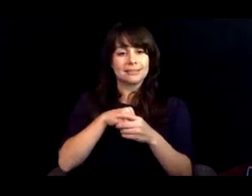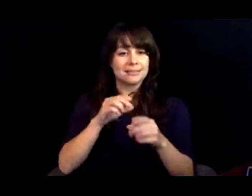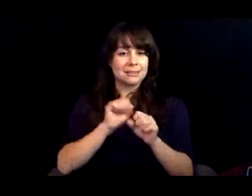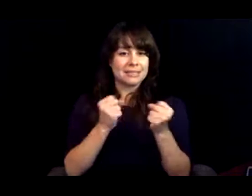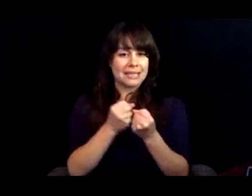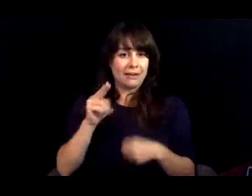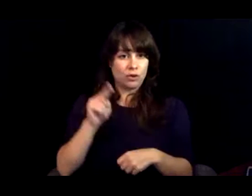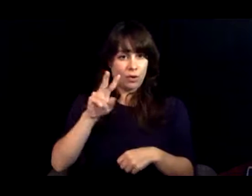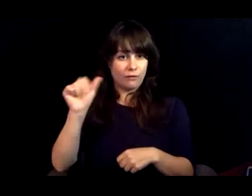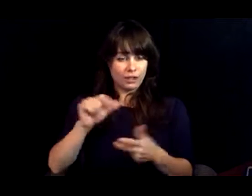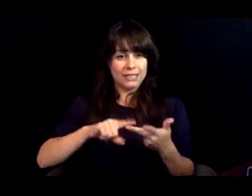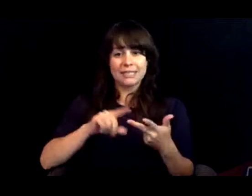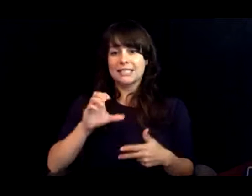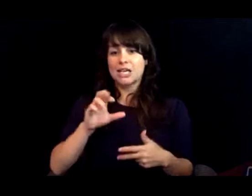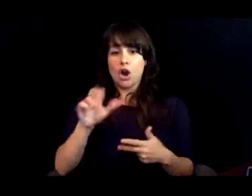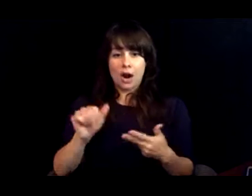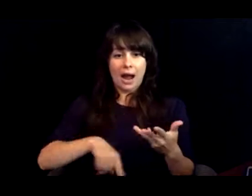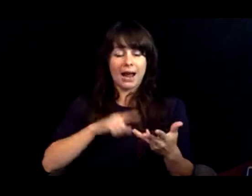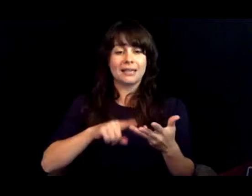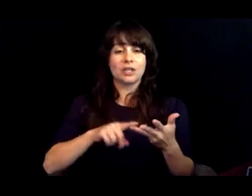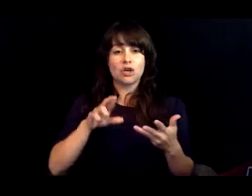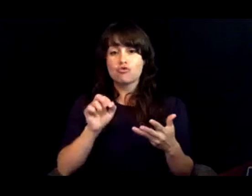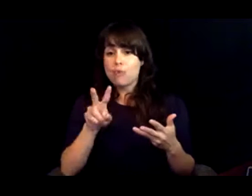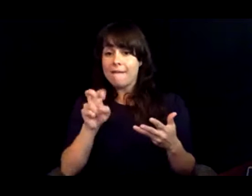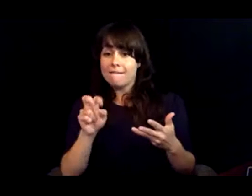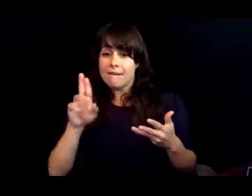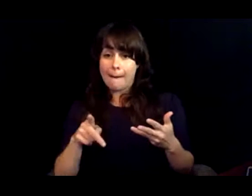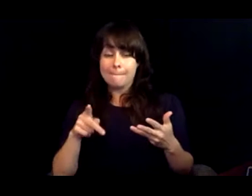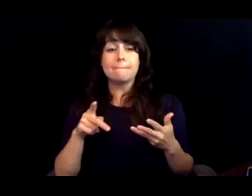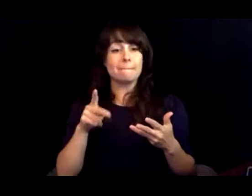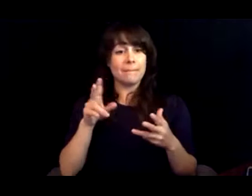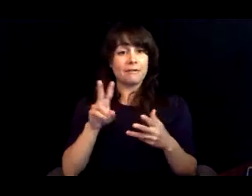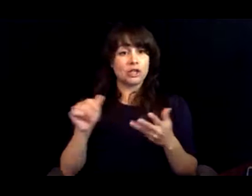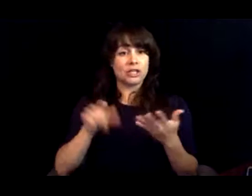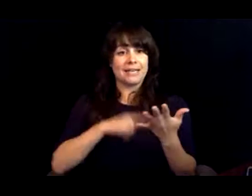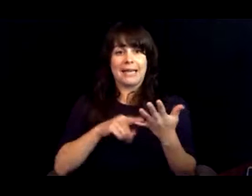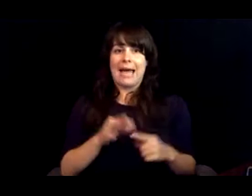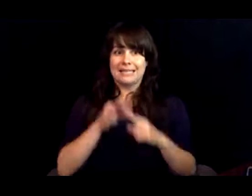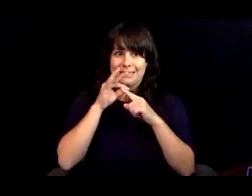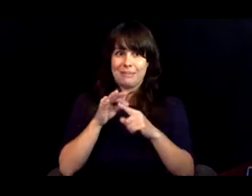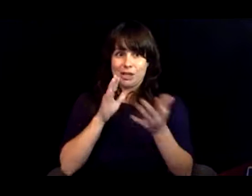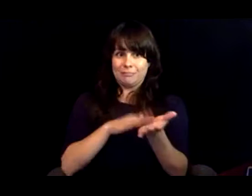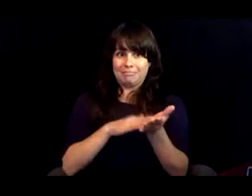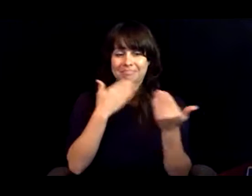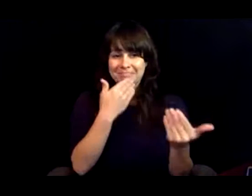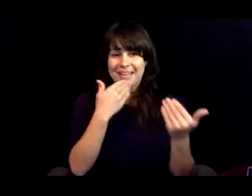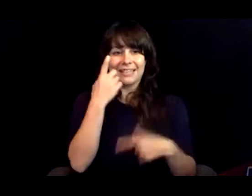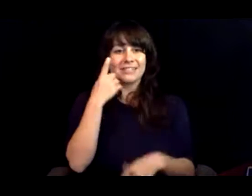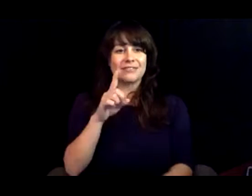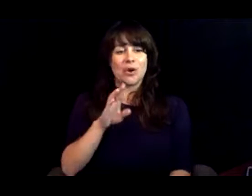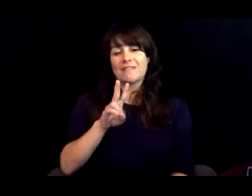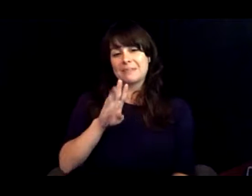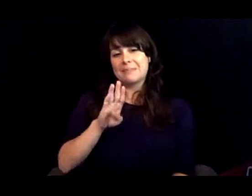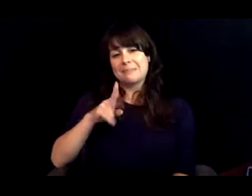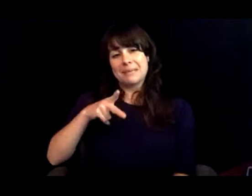Rev Up Virginia, and special thanks to the Virginia Board for People with Disabilities Training Alumni Association for